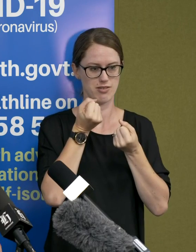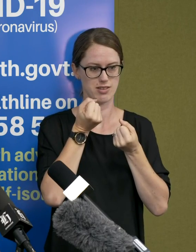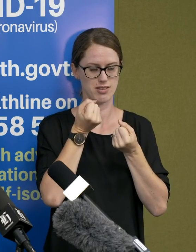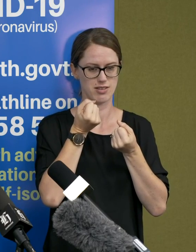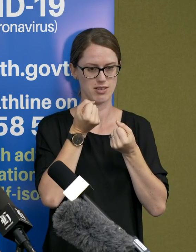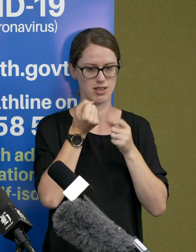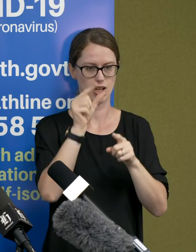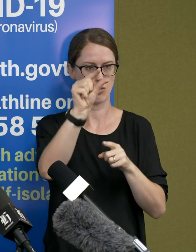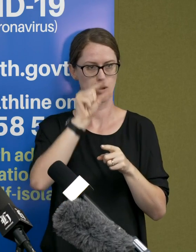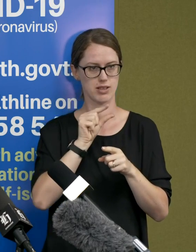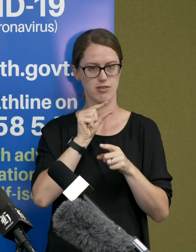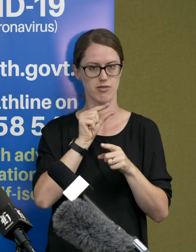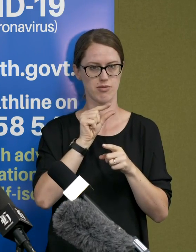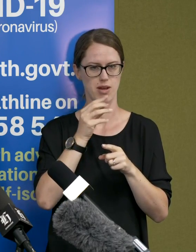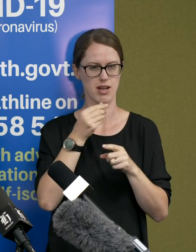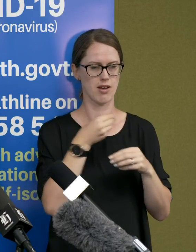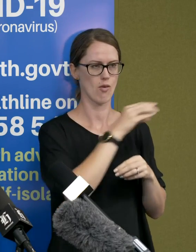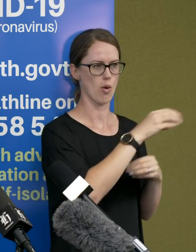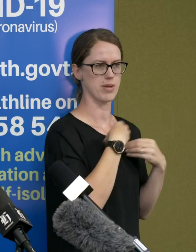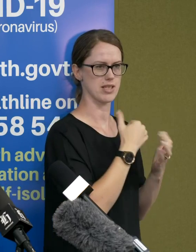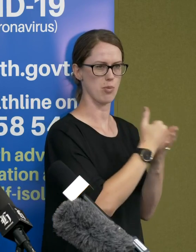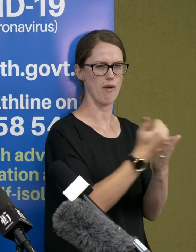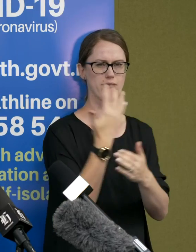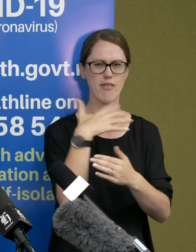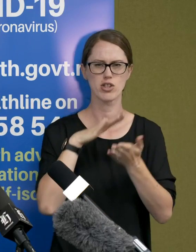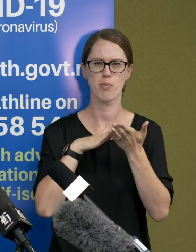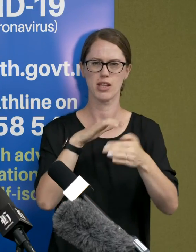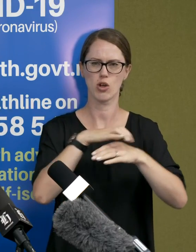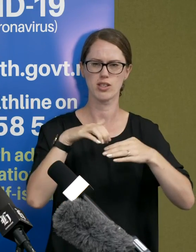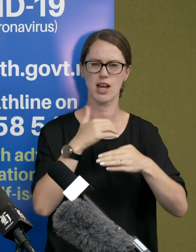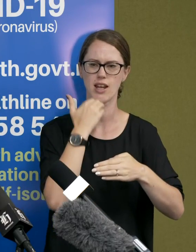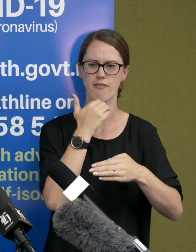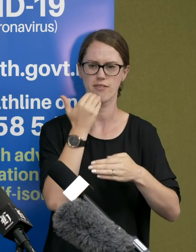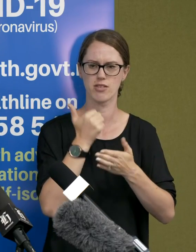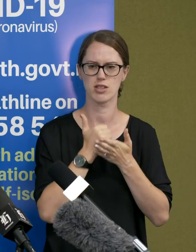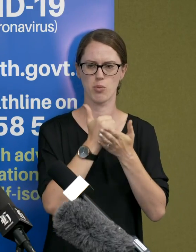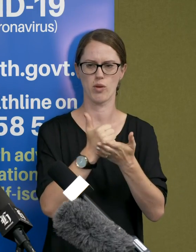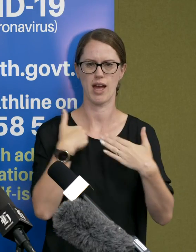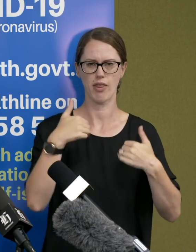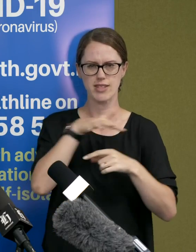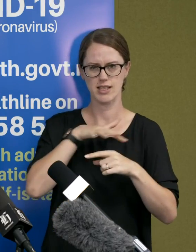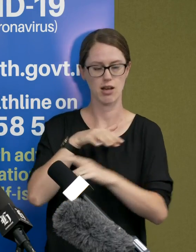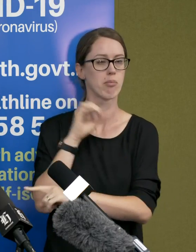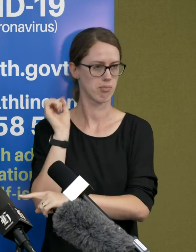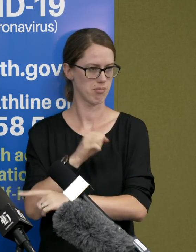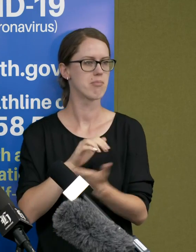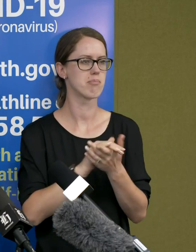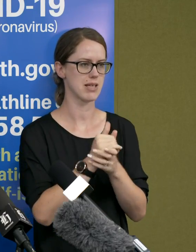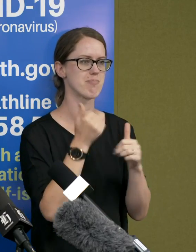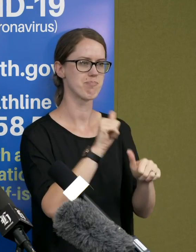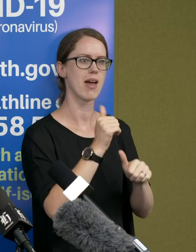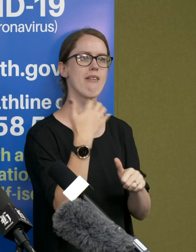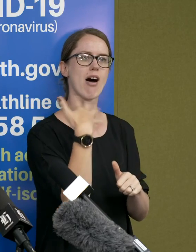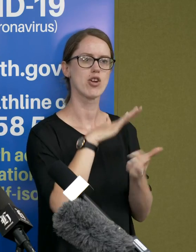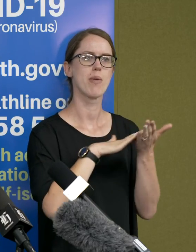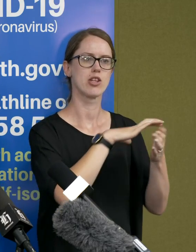went to business support today. Is $500 million enough to carry the health sector through COVID-19? Yes, I'm very pleased with the 500